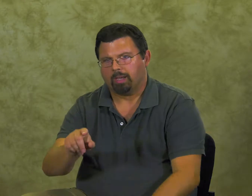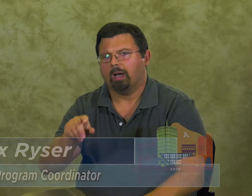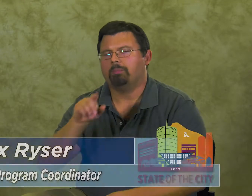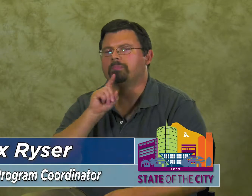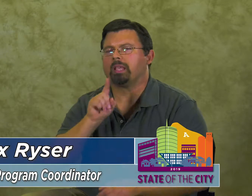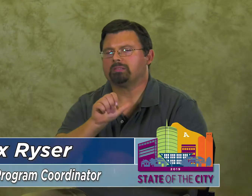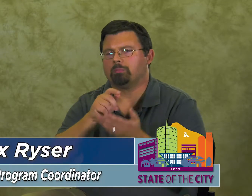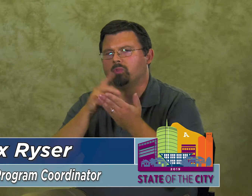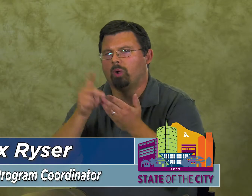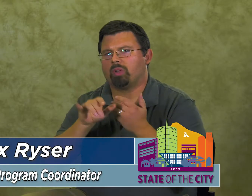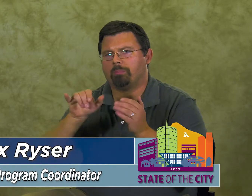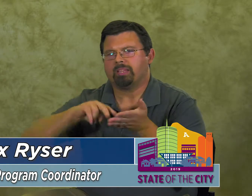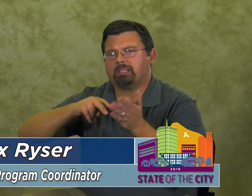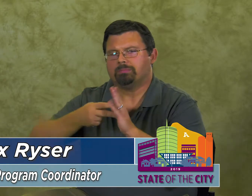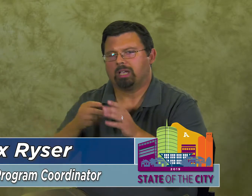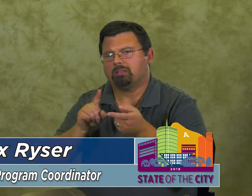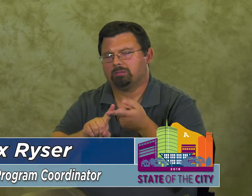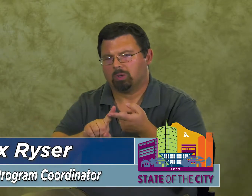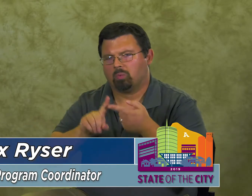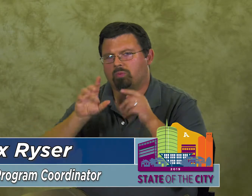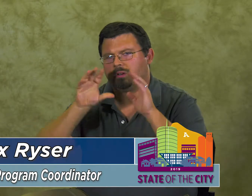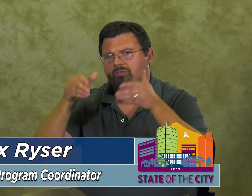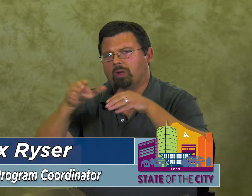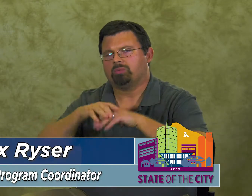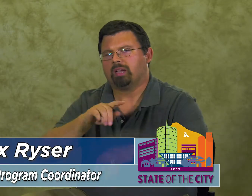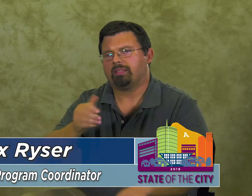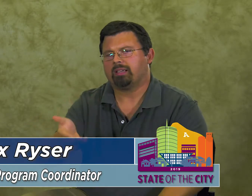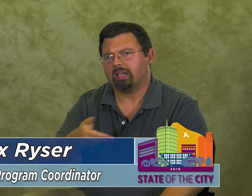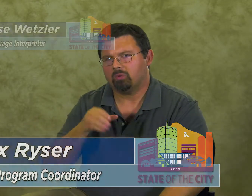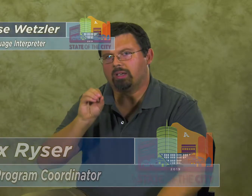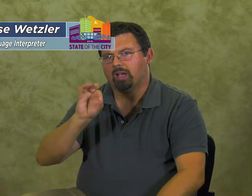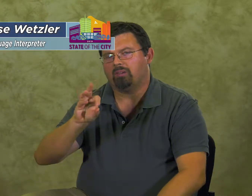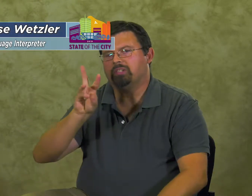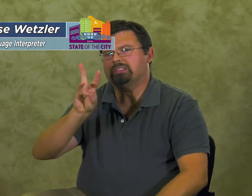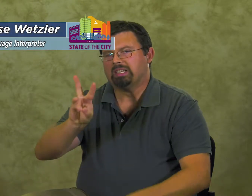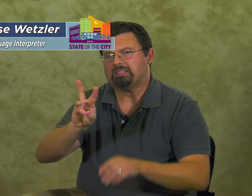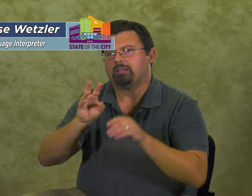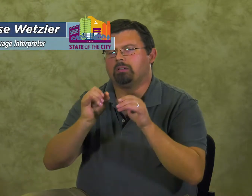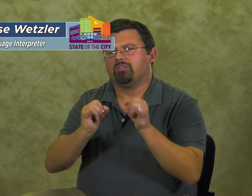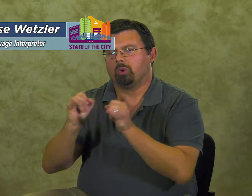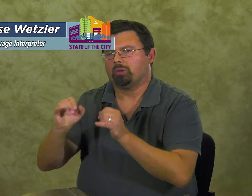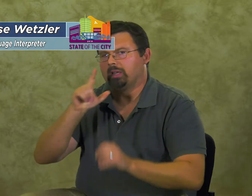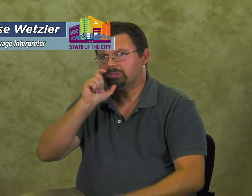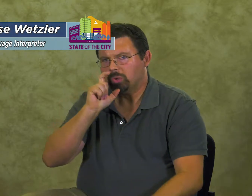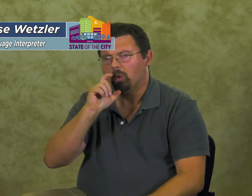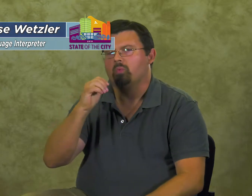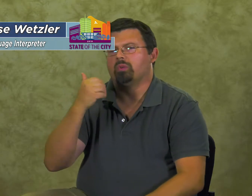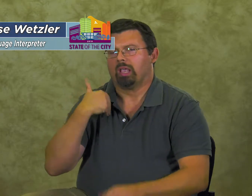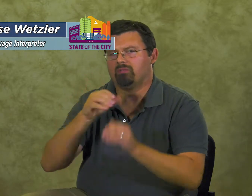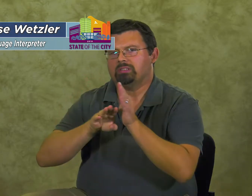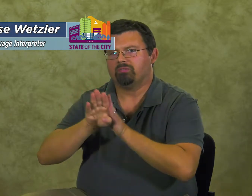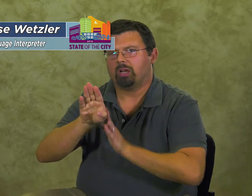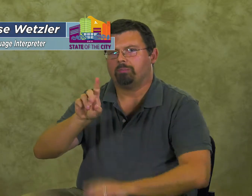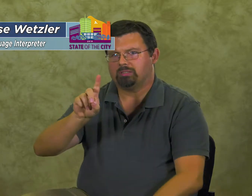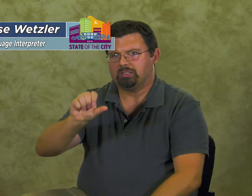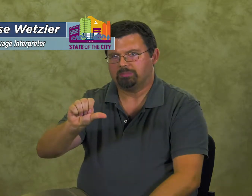The BEST program is a program that focuses on the hiring of 6 individuals who